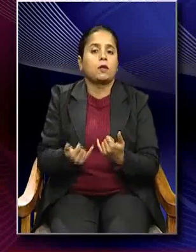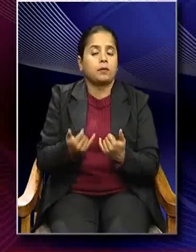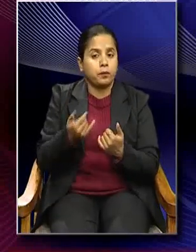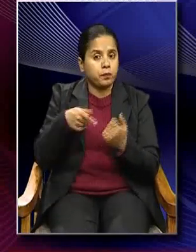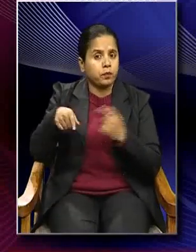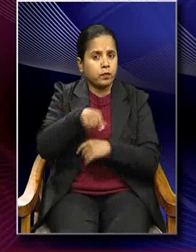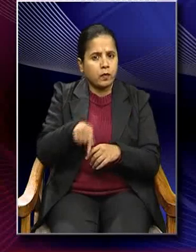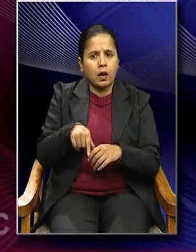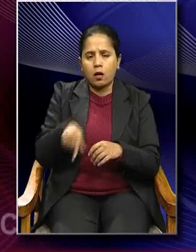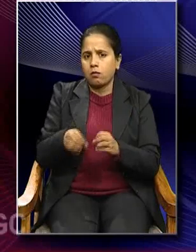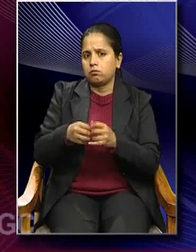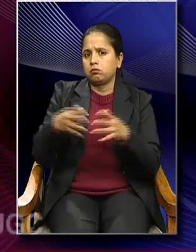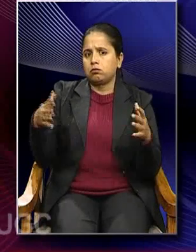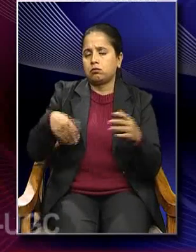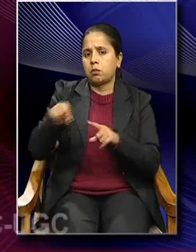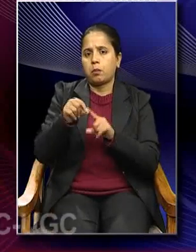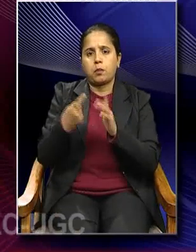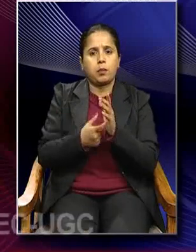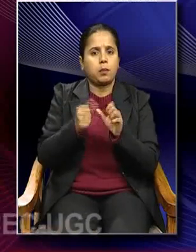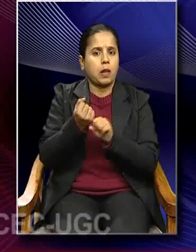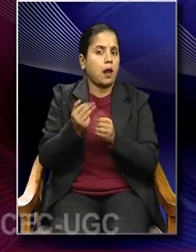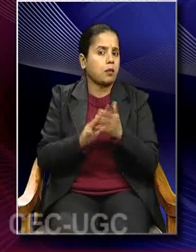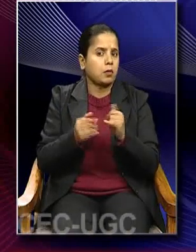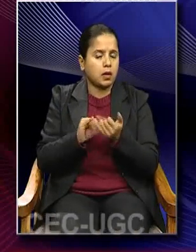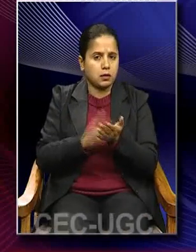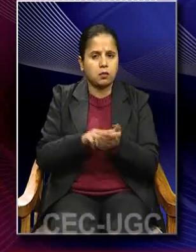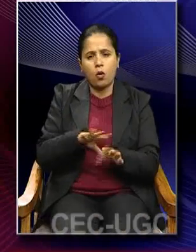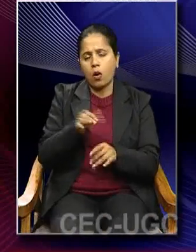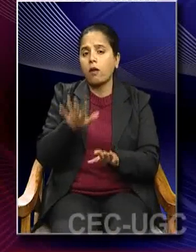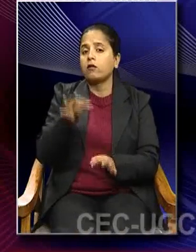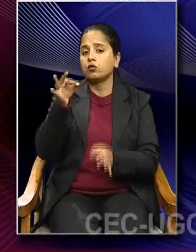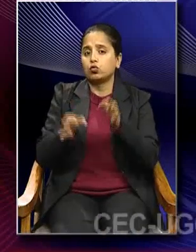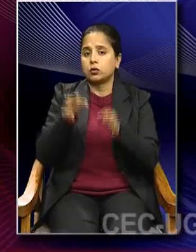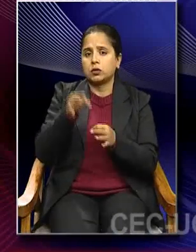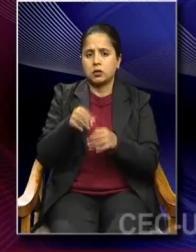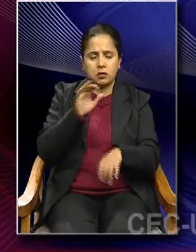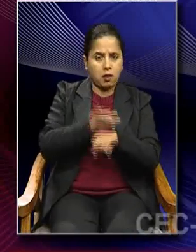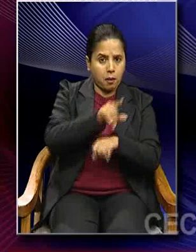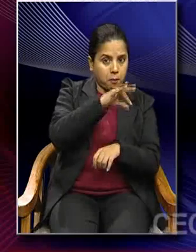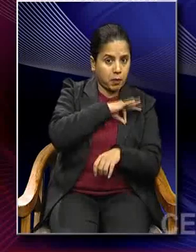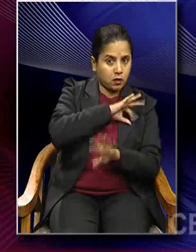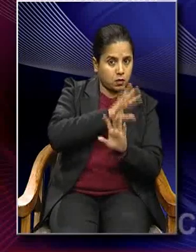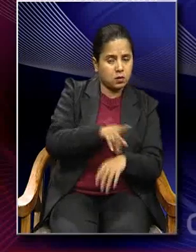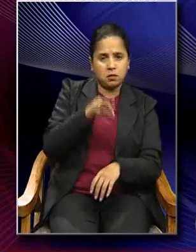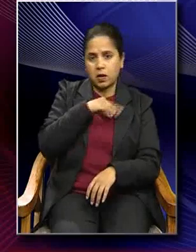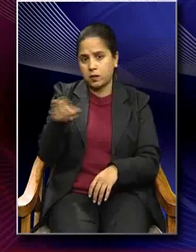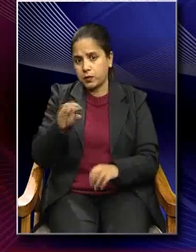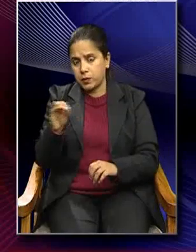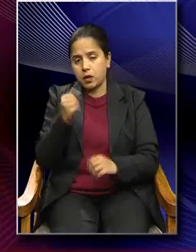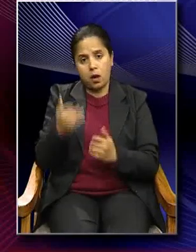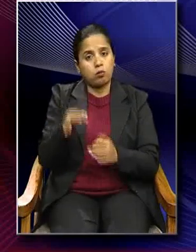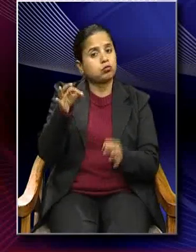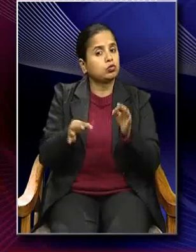the rise of pragmatism. Everything is judged with tangible benefits, and there